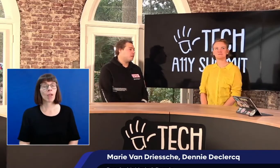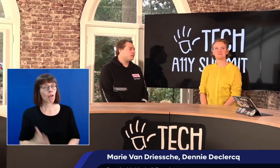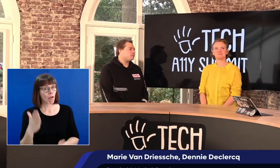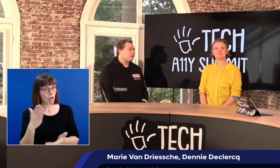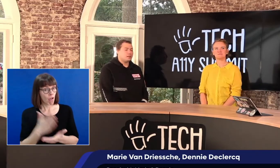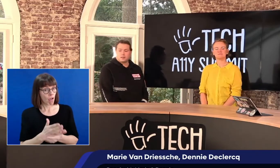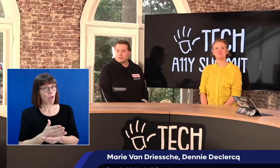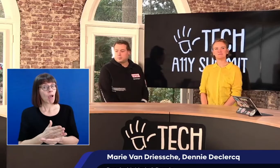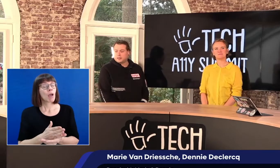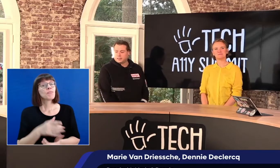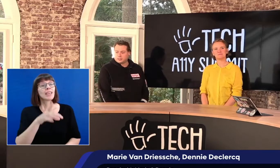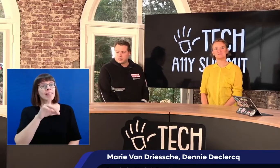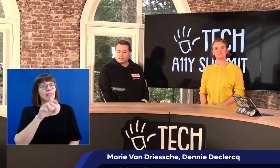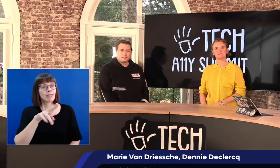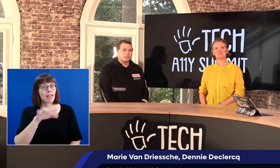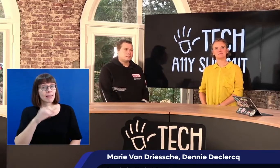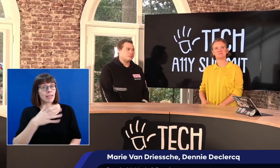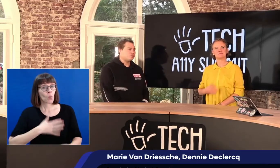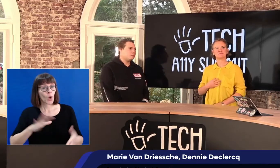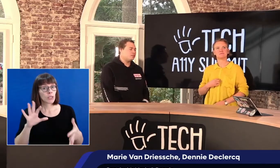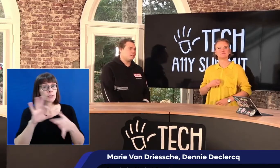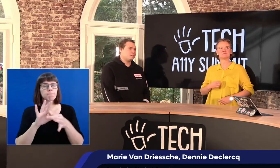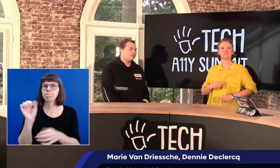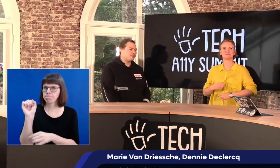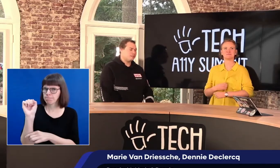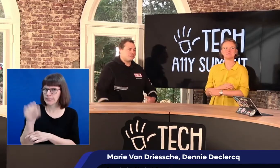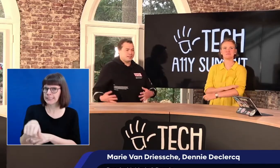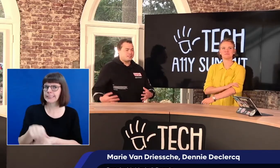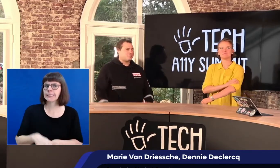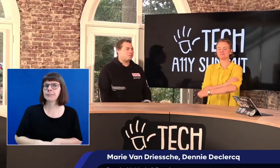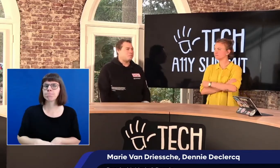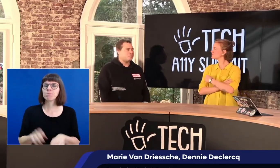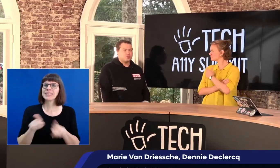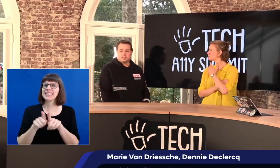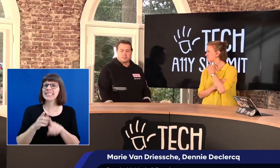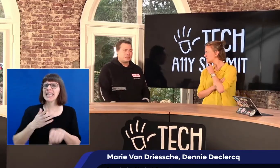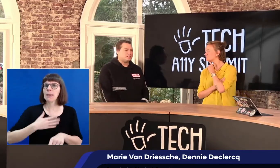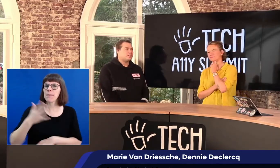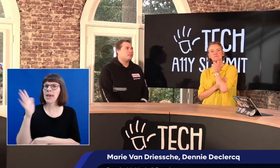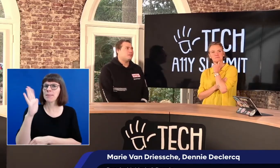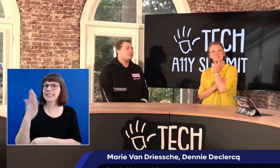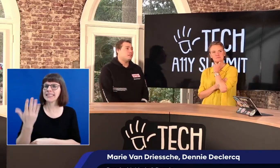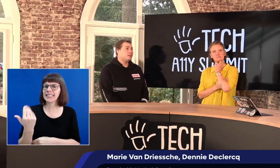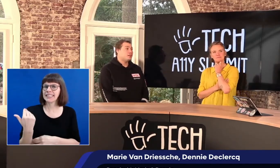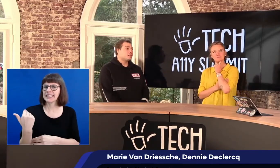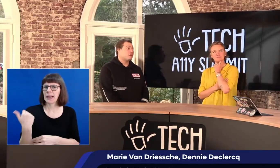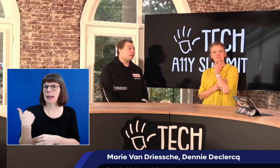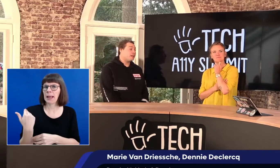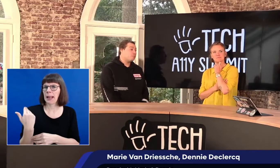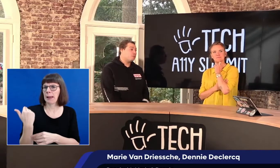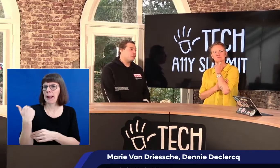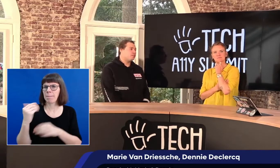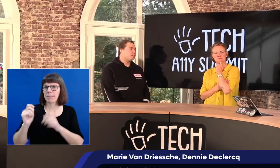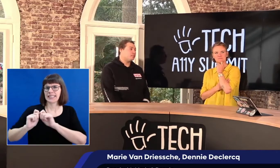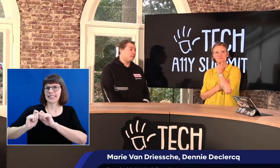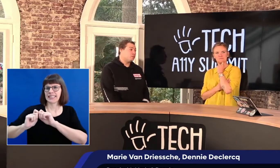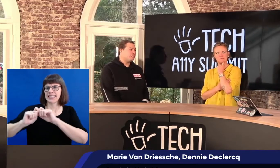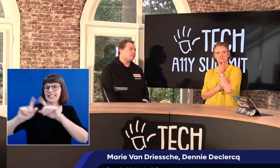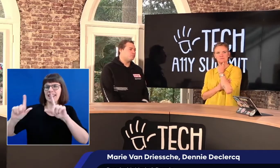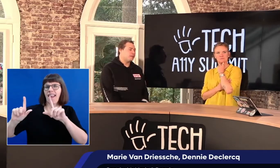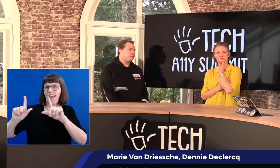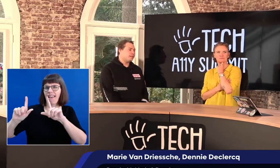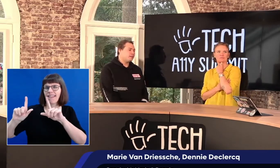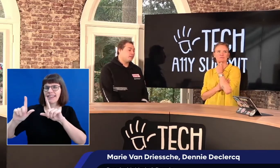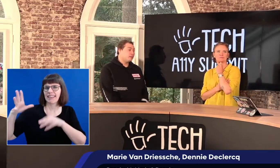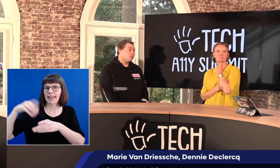my last talk, my last slide, and not so the last before the thank you slide was talking about diversity and inclusion